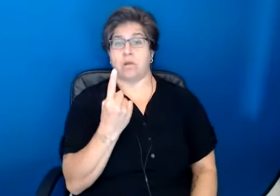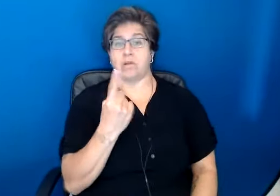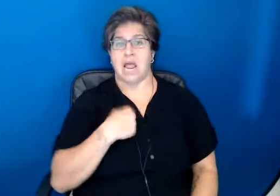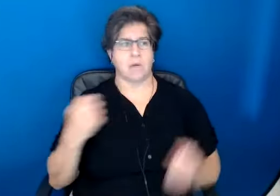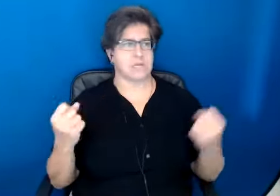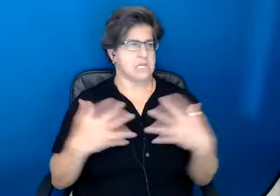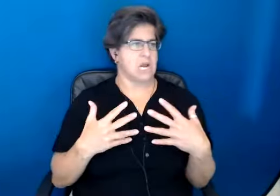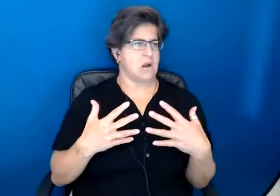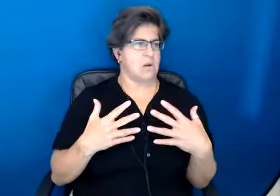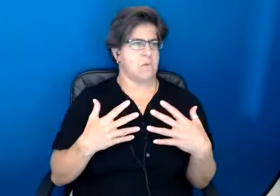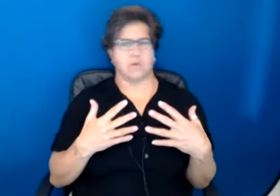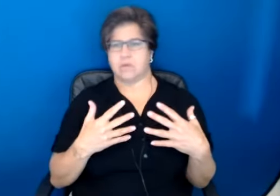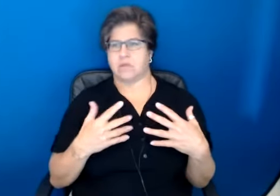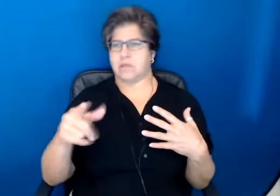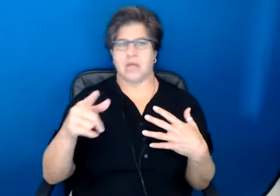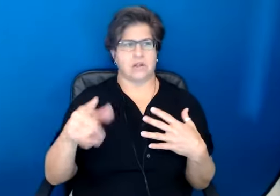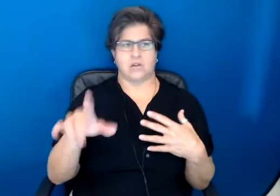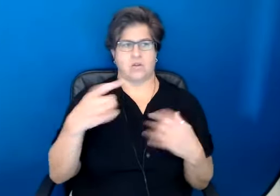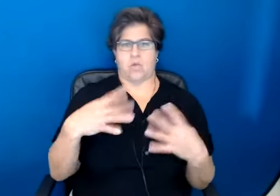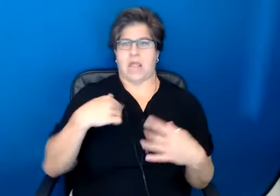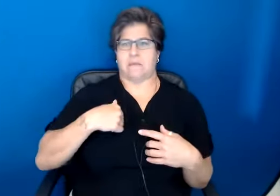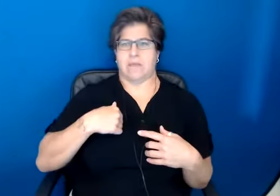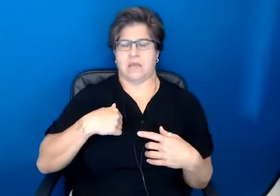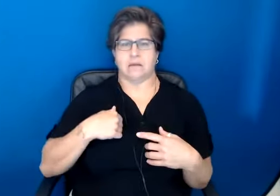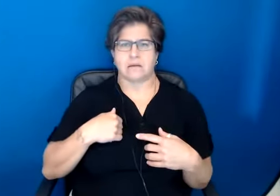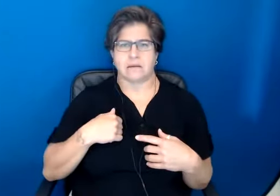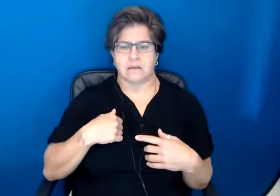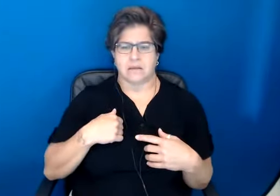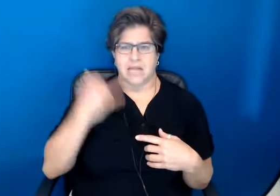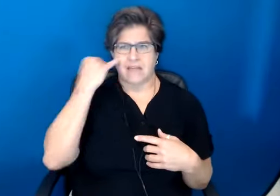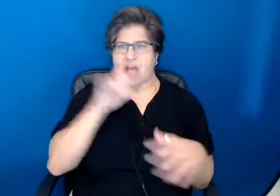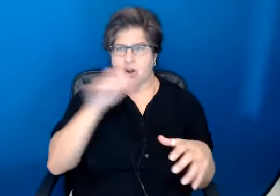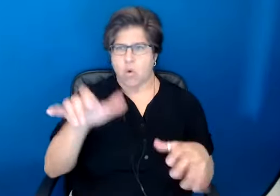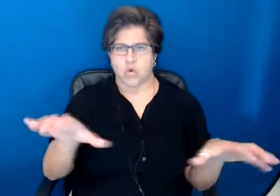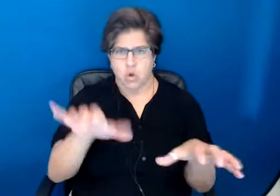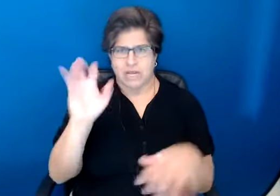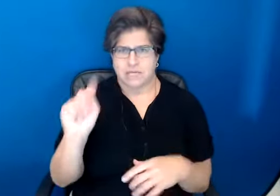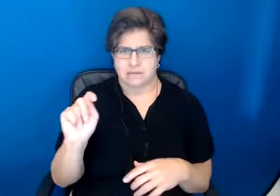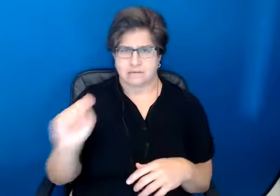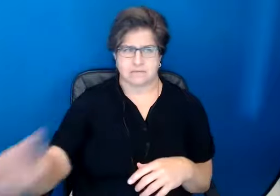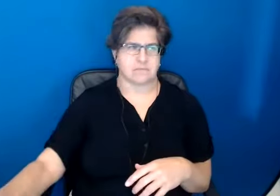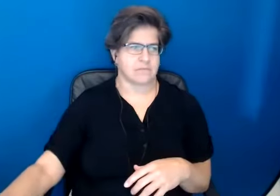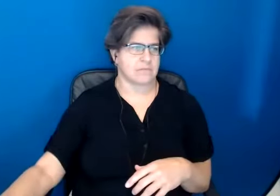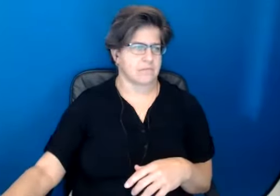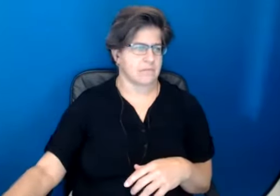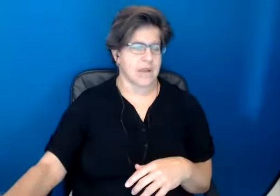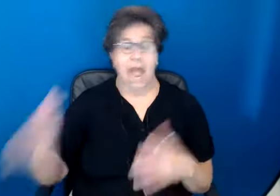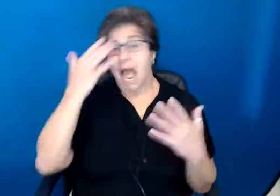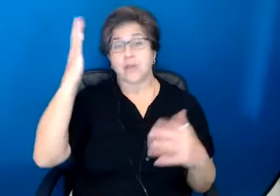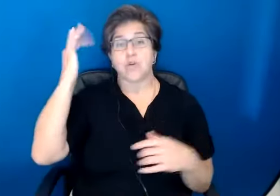these sponsors that were like mammies. It was like having all these mammies and grannies I never had. And I'd love to say that I stuck around and I get well, and I did